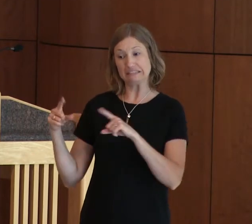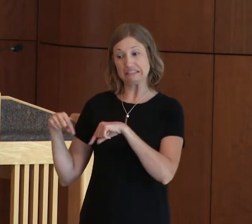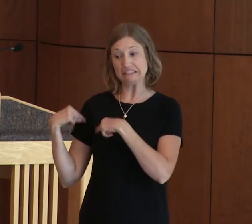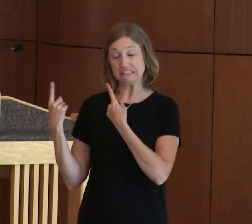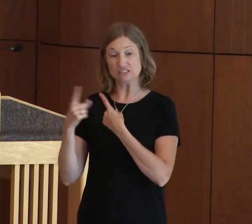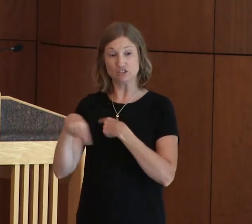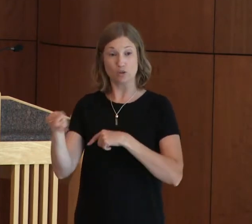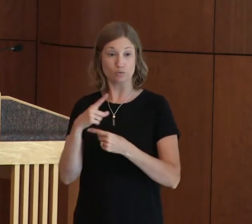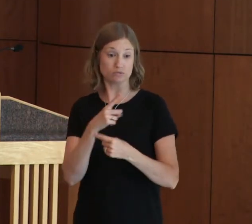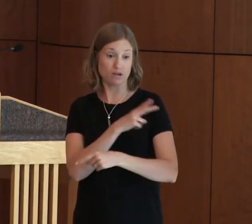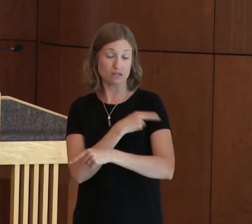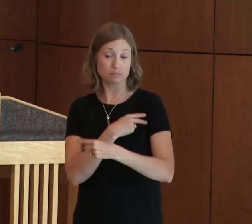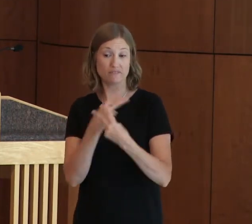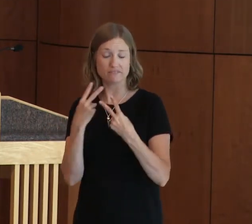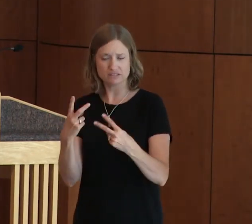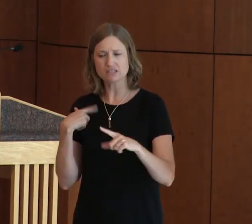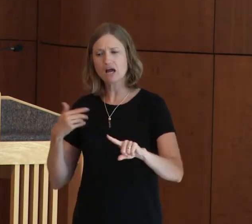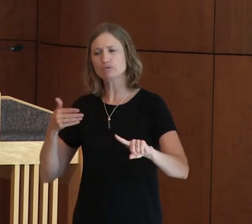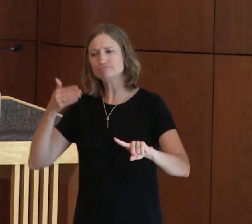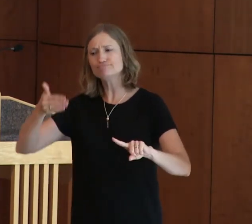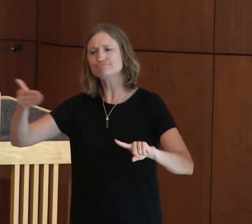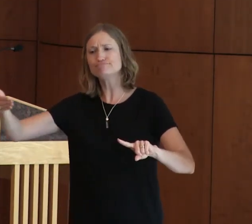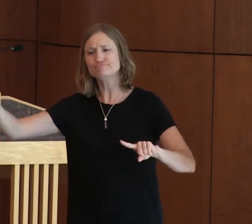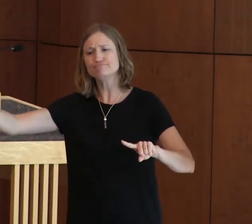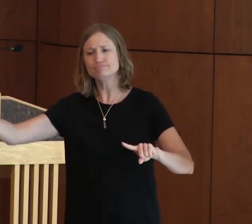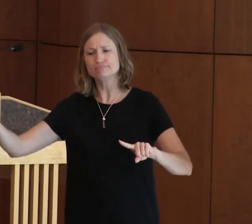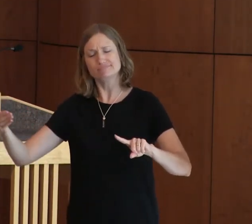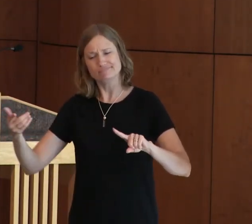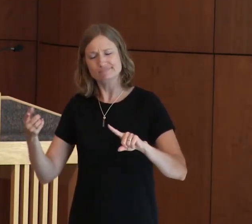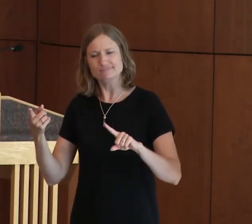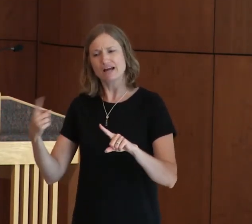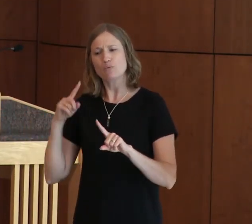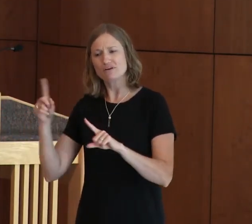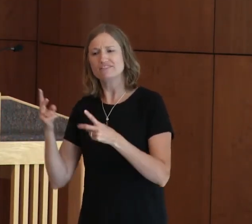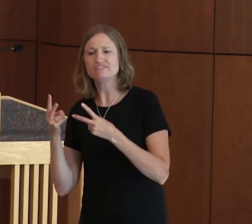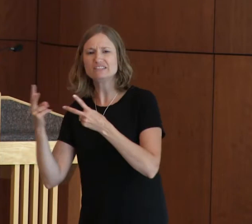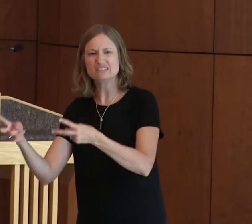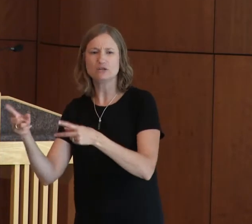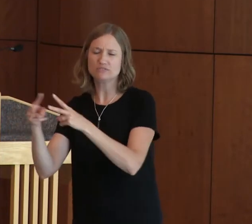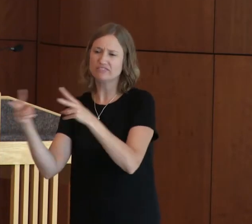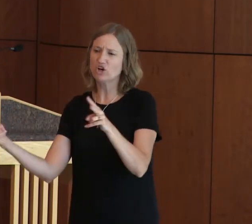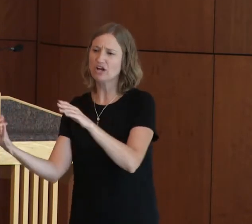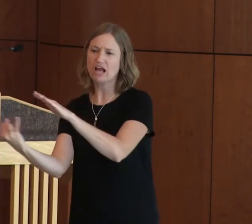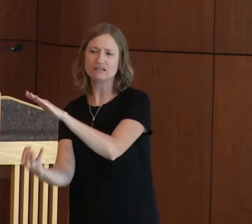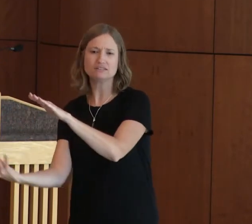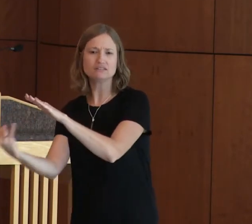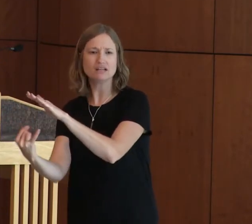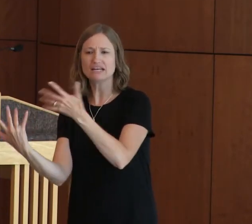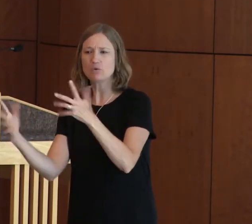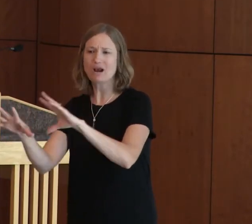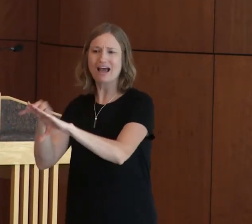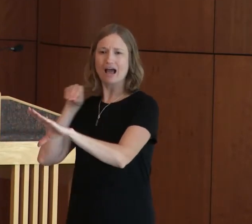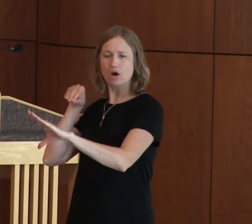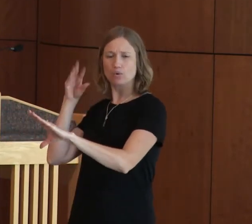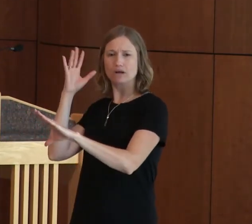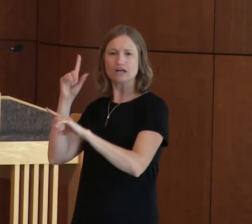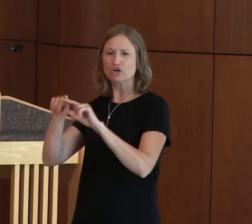hospital visits, when he was essentially locked in home and isolation and fear of taking him out. He couldn't go to daycare